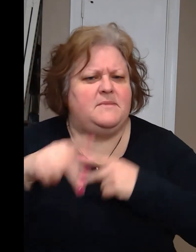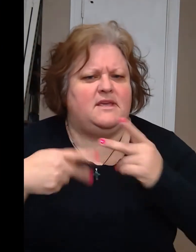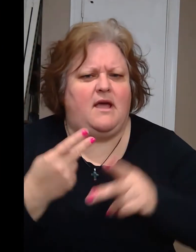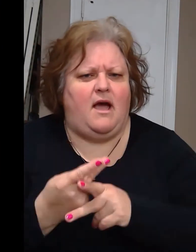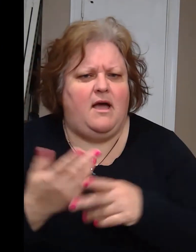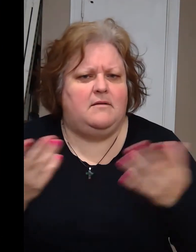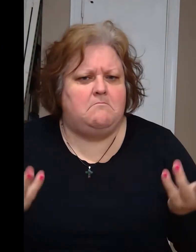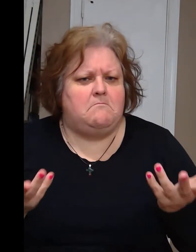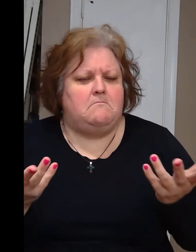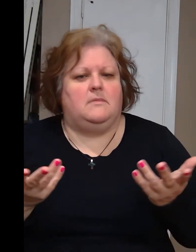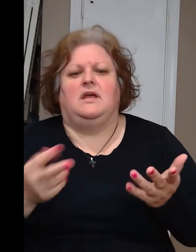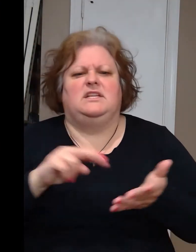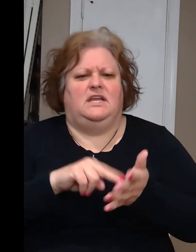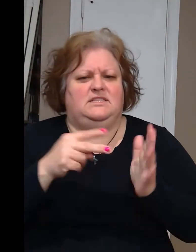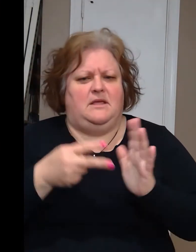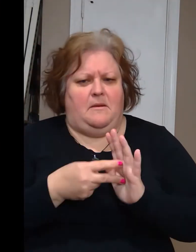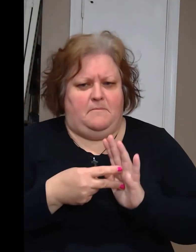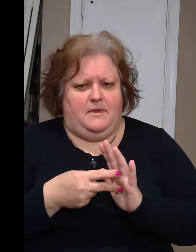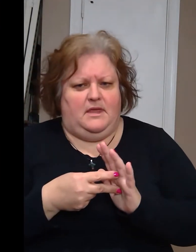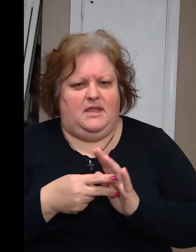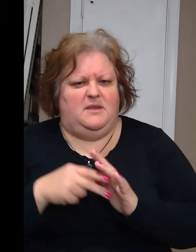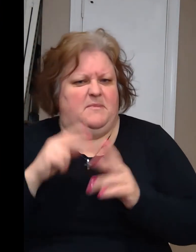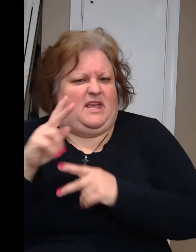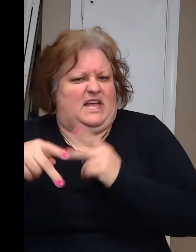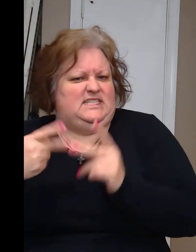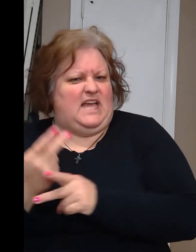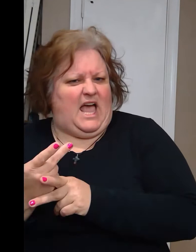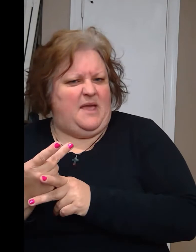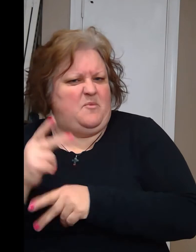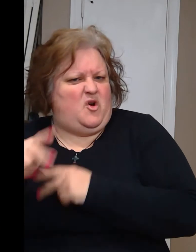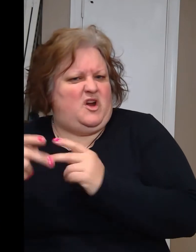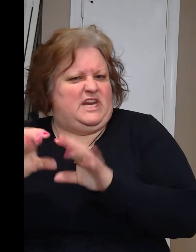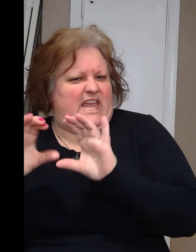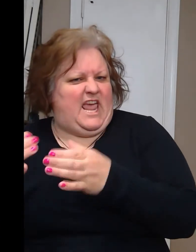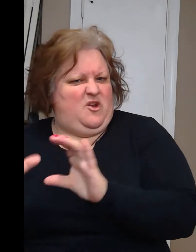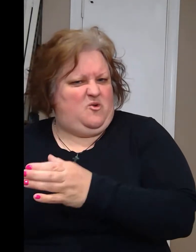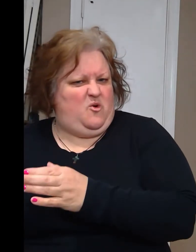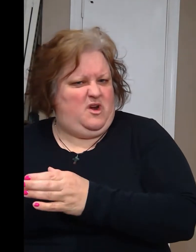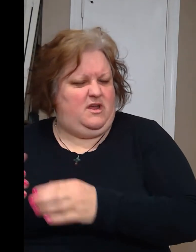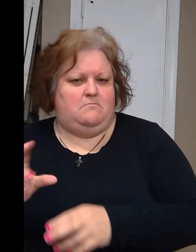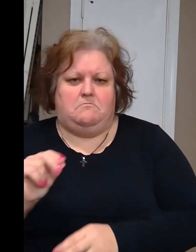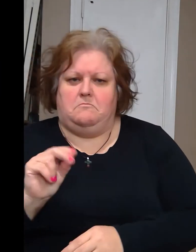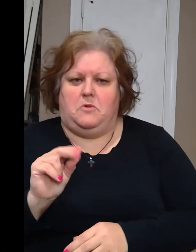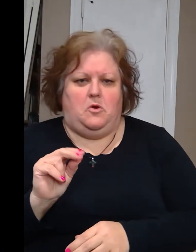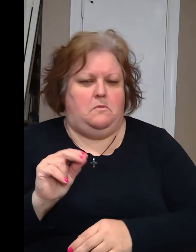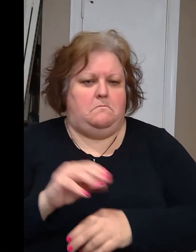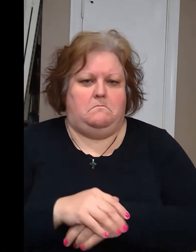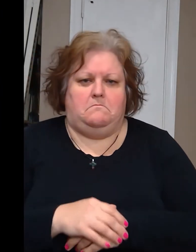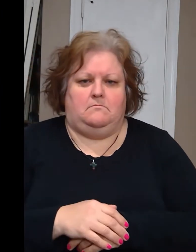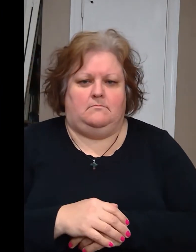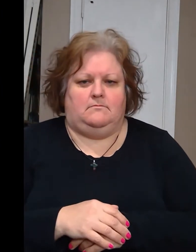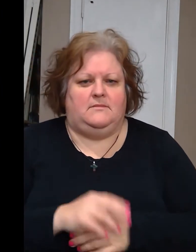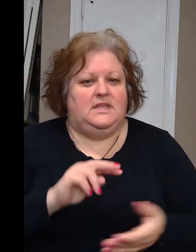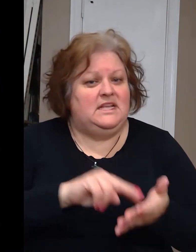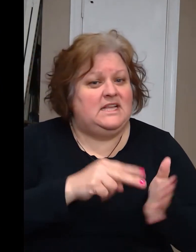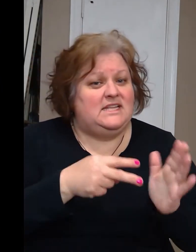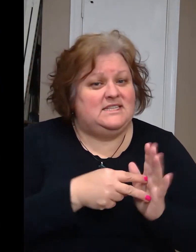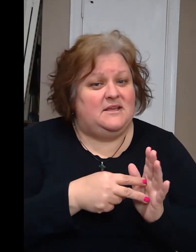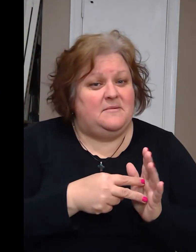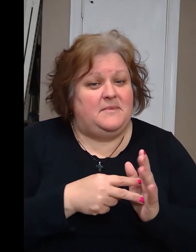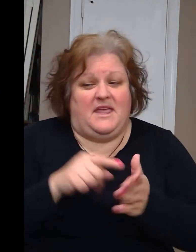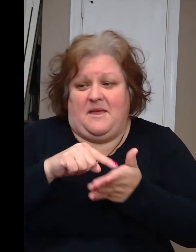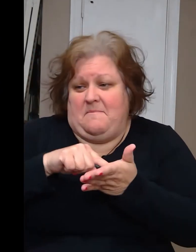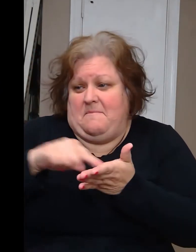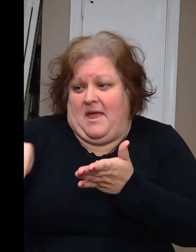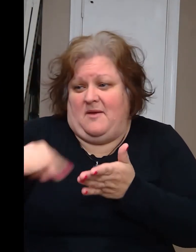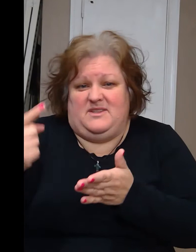What does it mean to be kind? Does it mean being a type or a category? No. Does